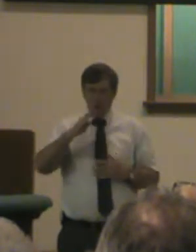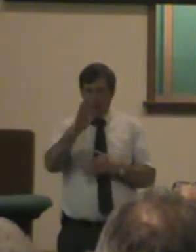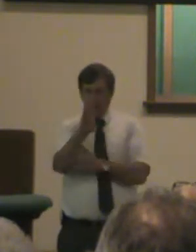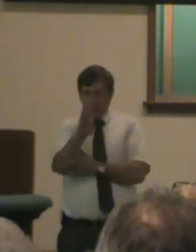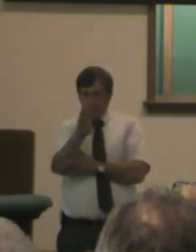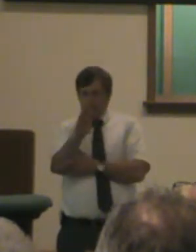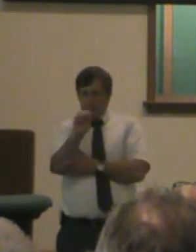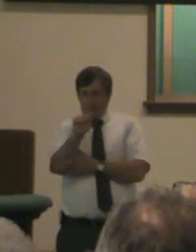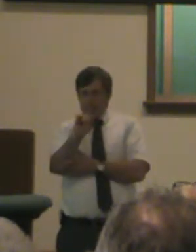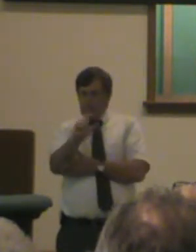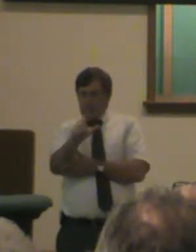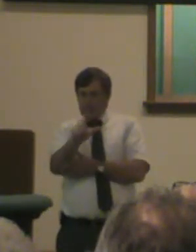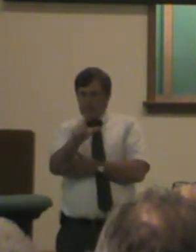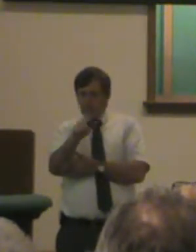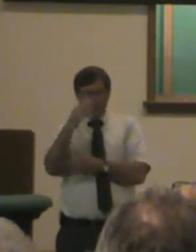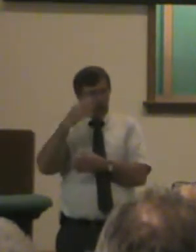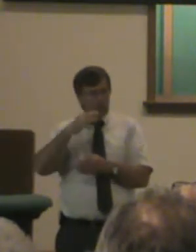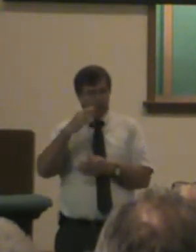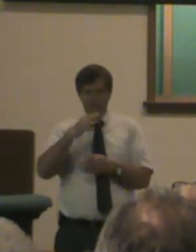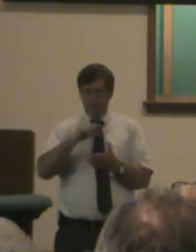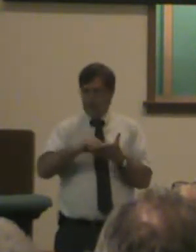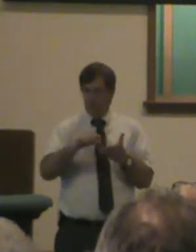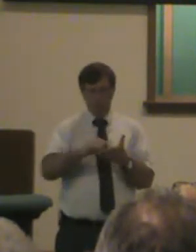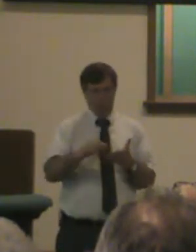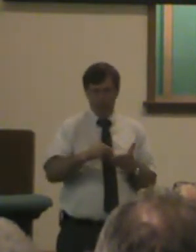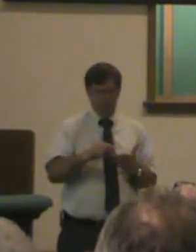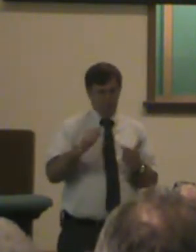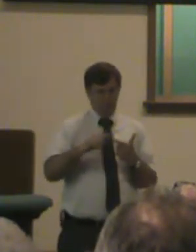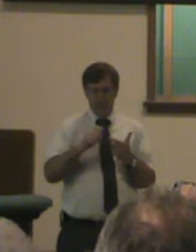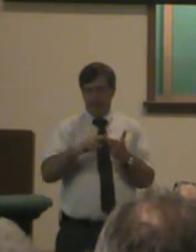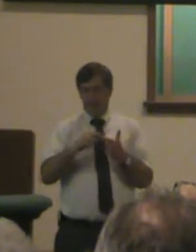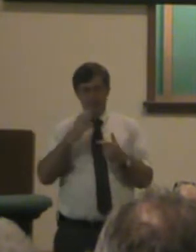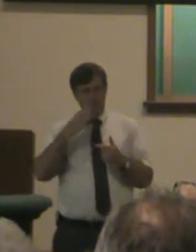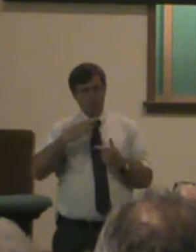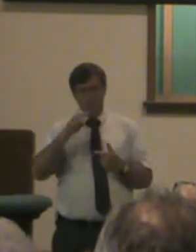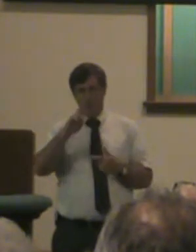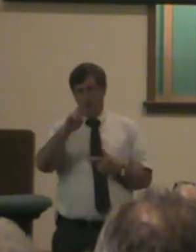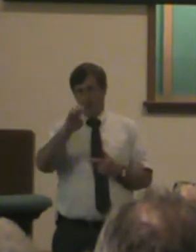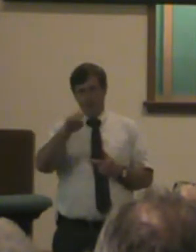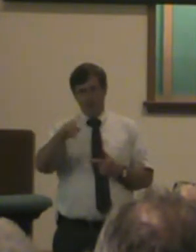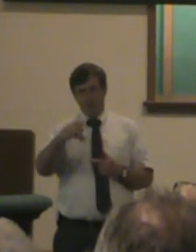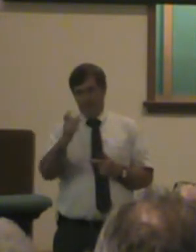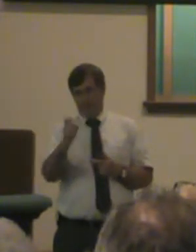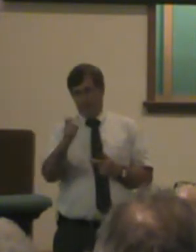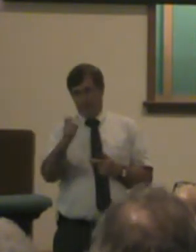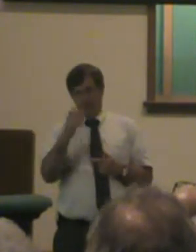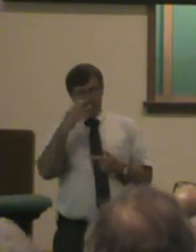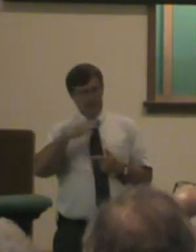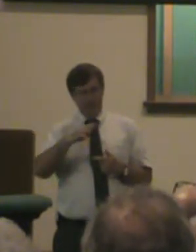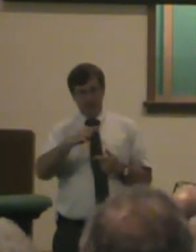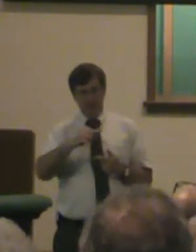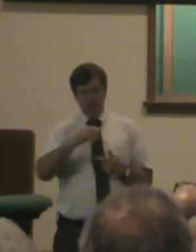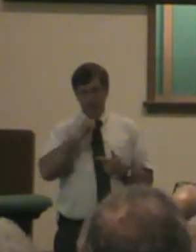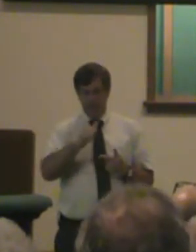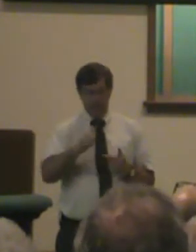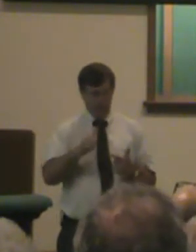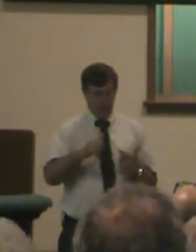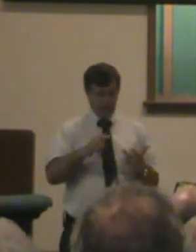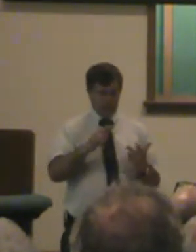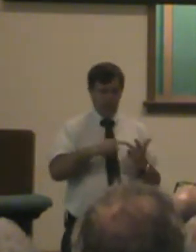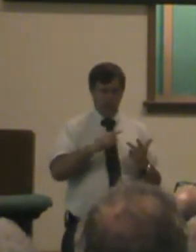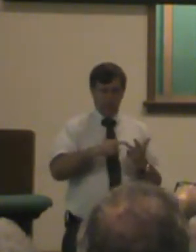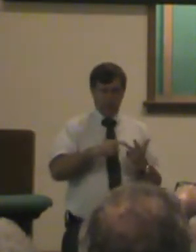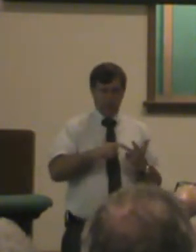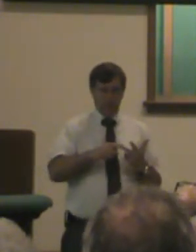in the Scripture. He didn't cry reflex tears. He cried emotional tears. And those are the tears that connect sometimes to your sense